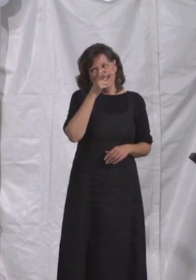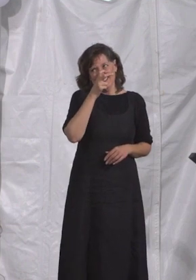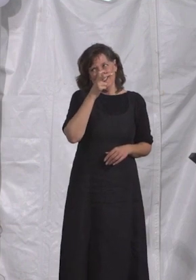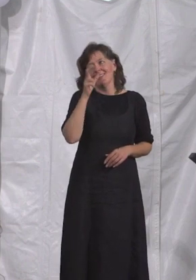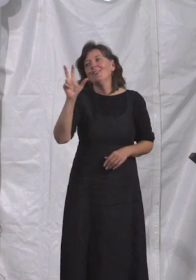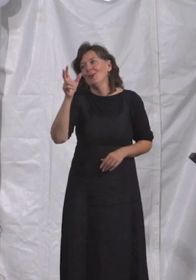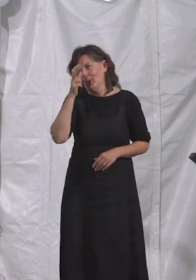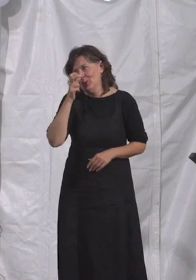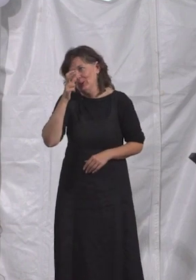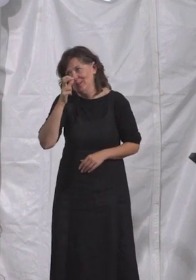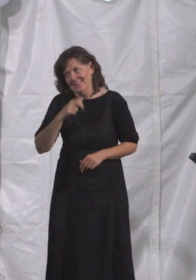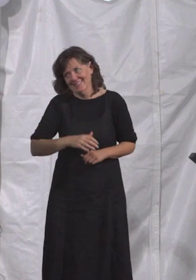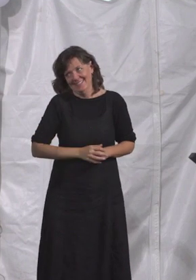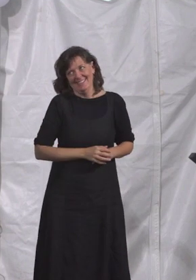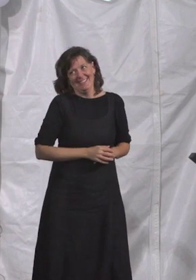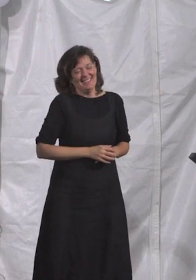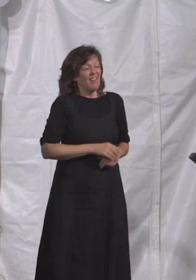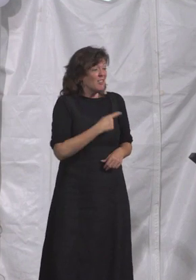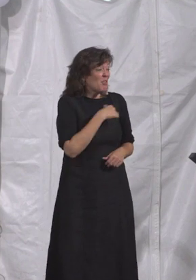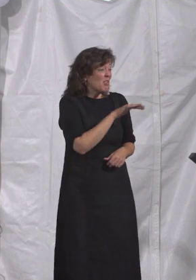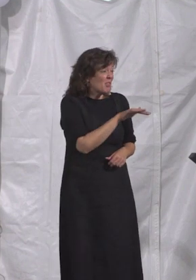Oh, you just spell it? There's not. Oh.